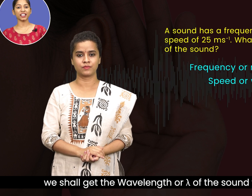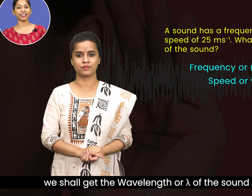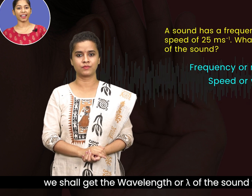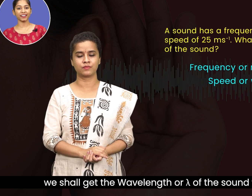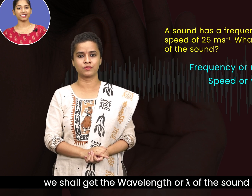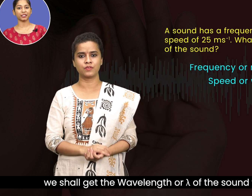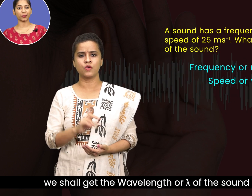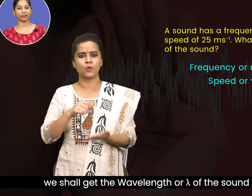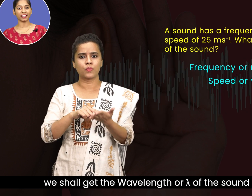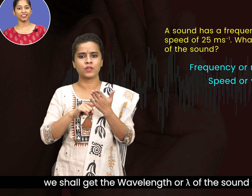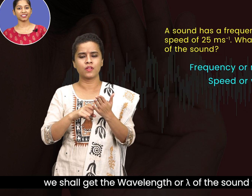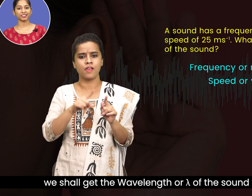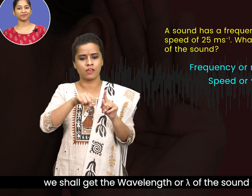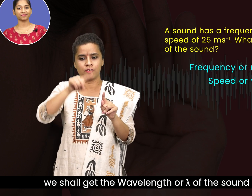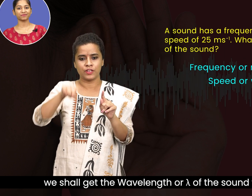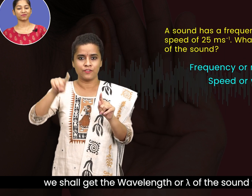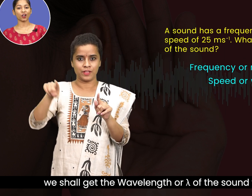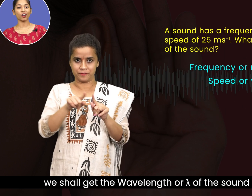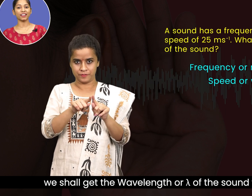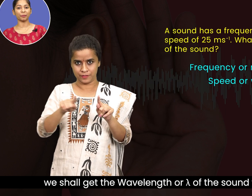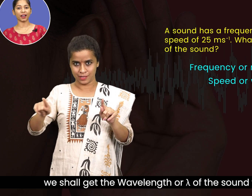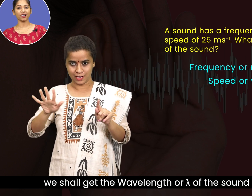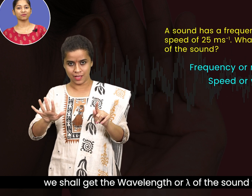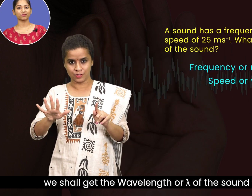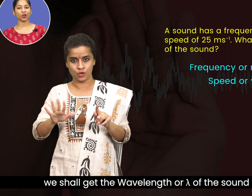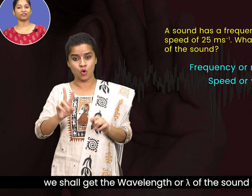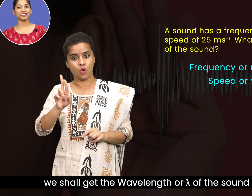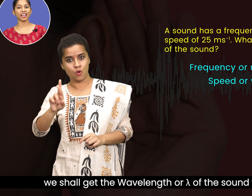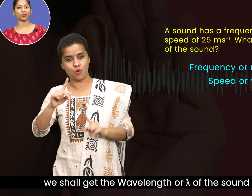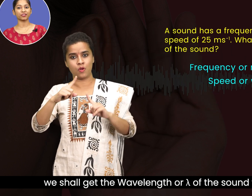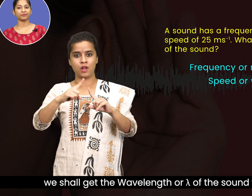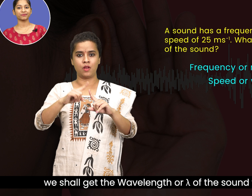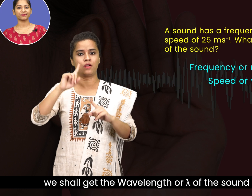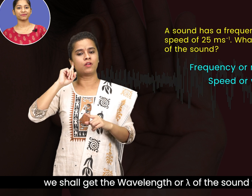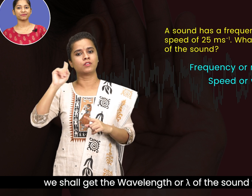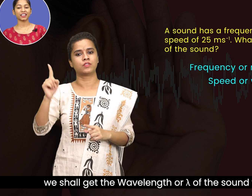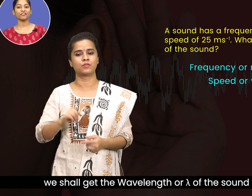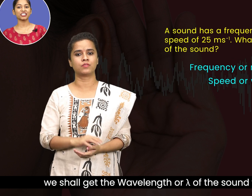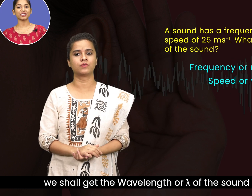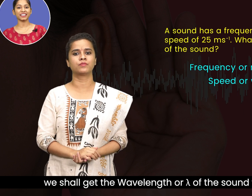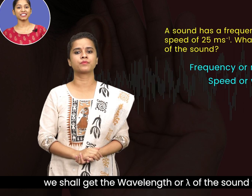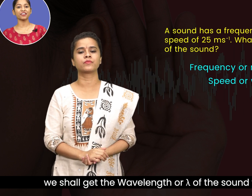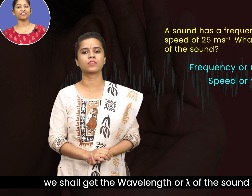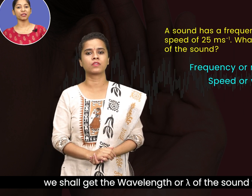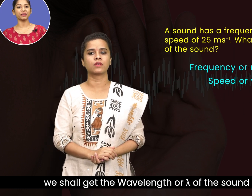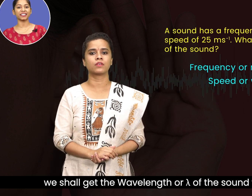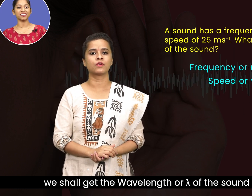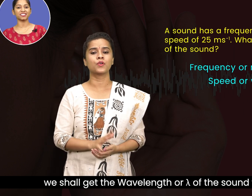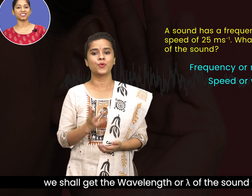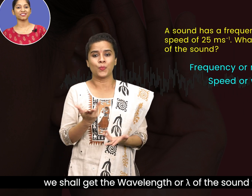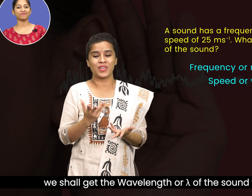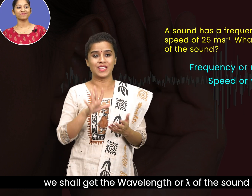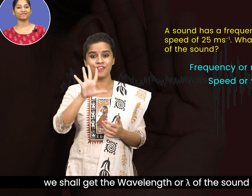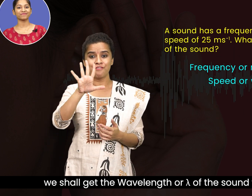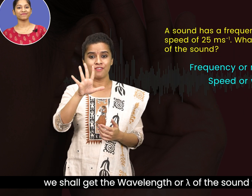we shall get the wavelength or lambda of the sound, which is 5